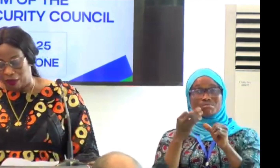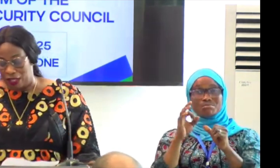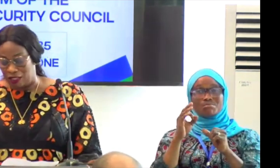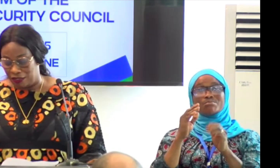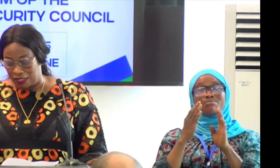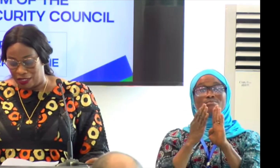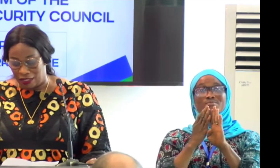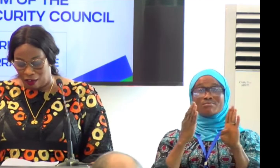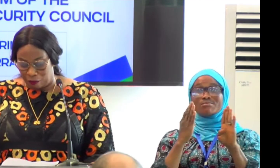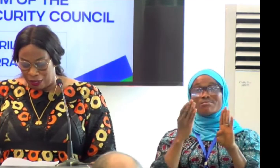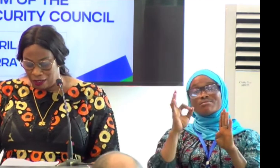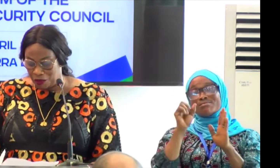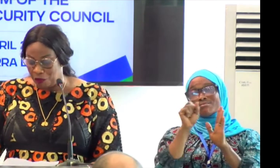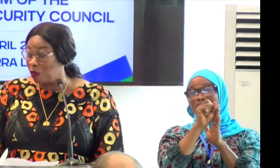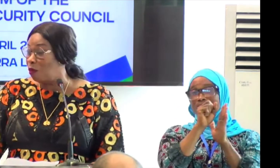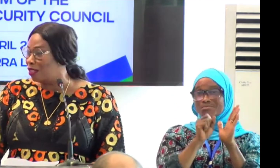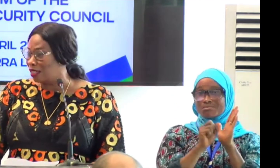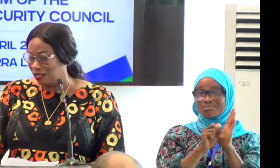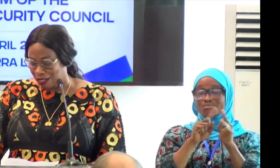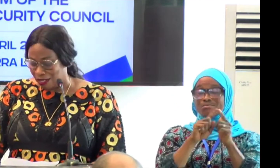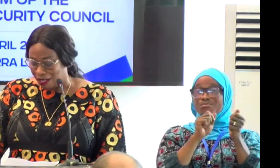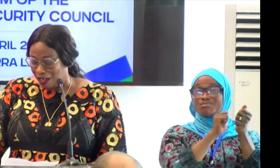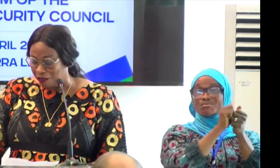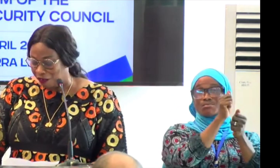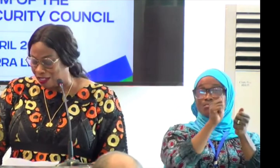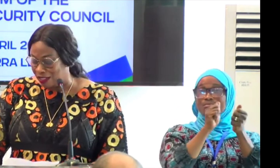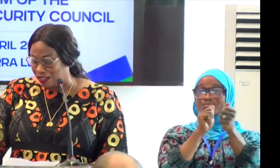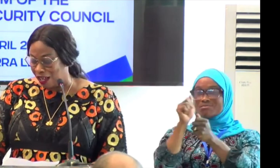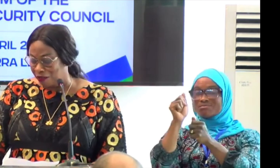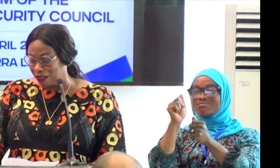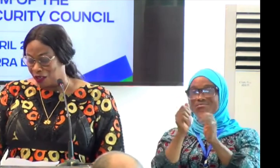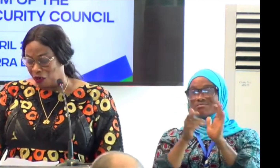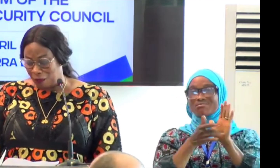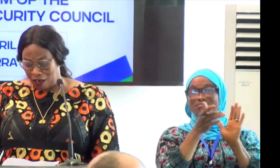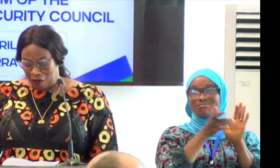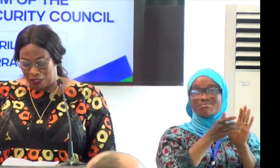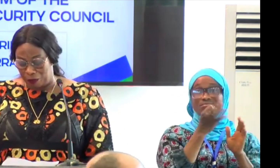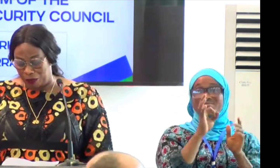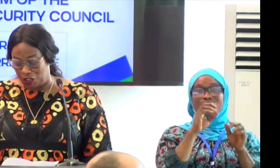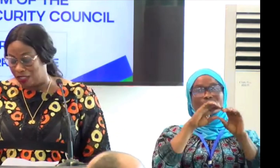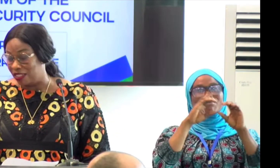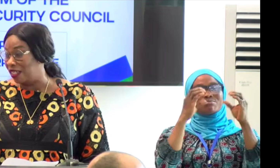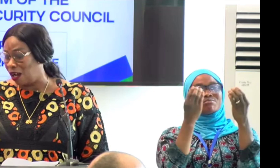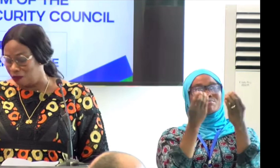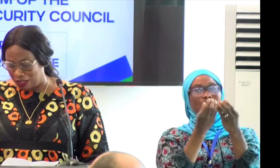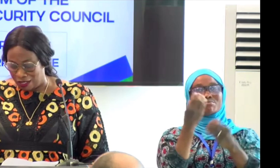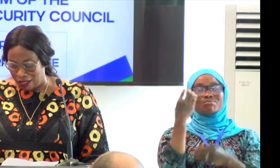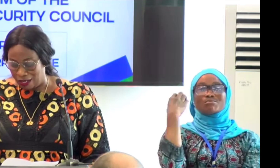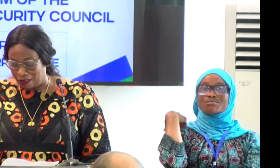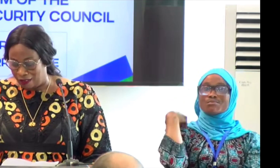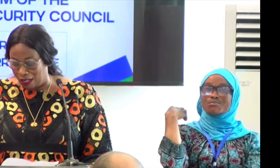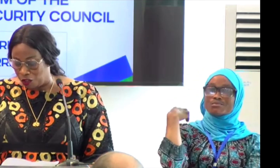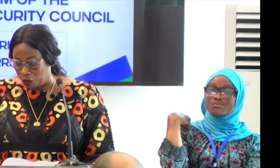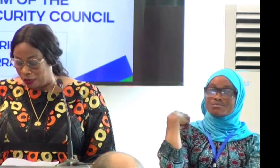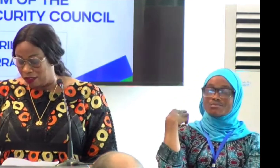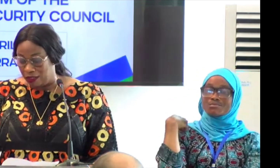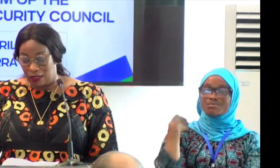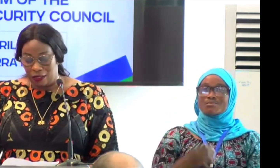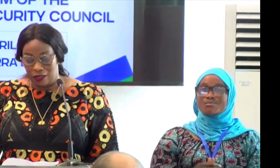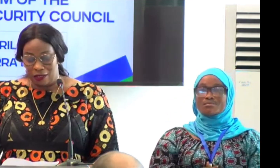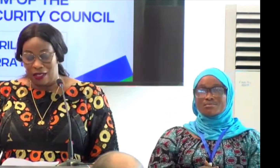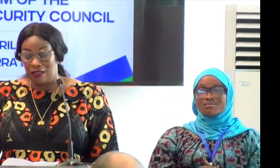assemblies of heads of states and government to promote, advance, and canvass a common African position as set out in the